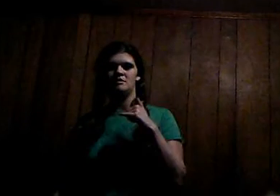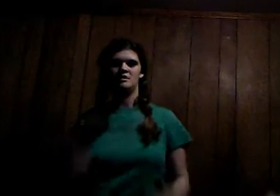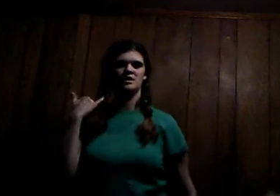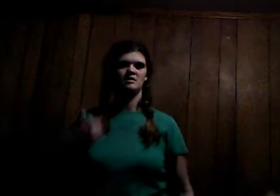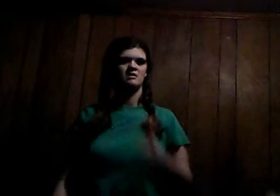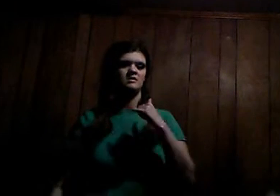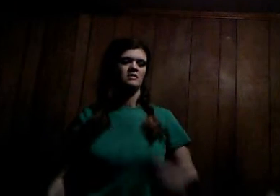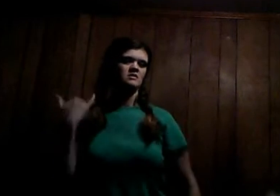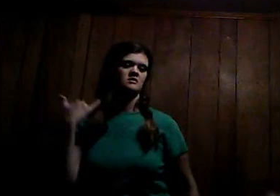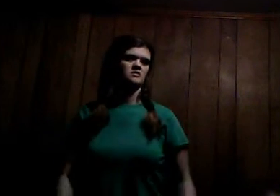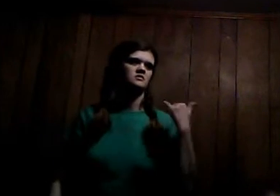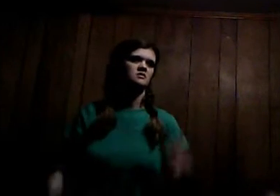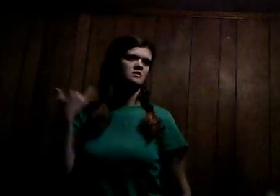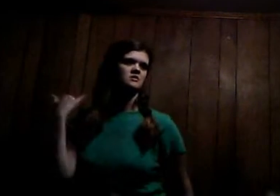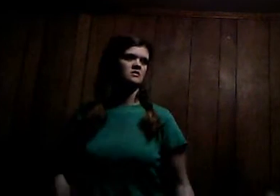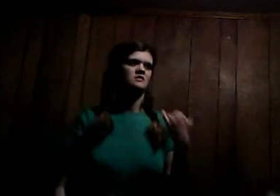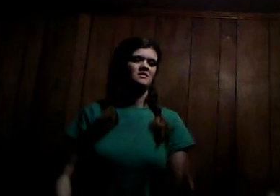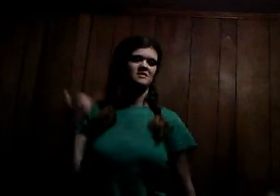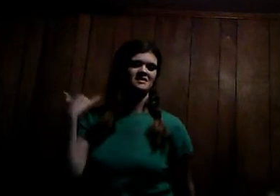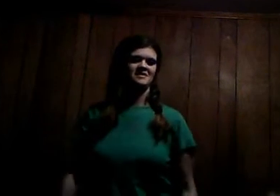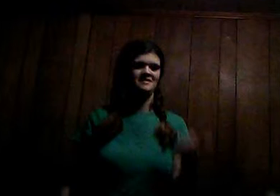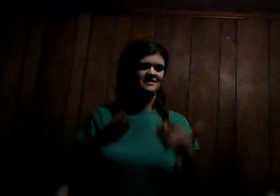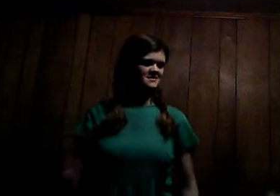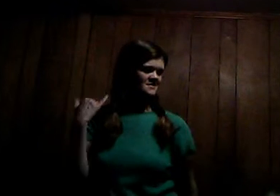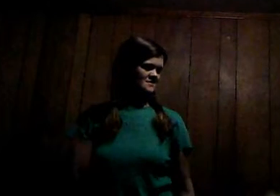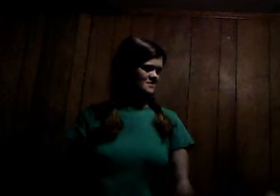do the bump. Yeah, can't touch this.